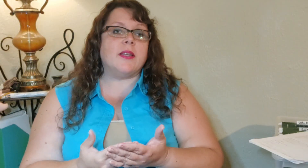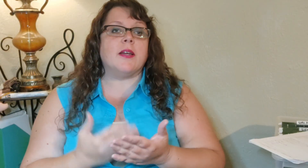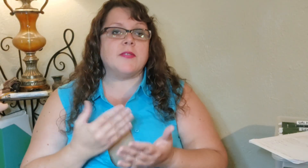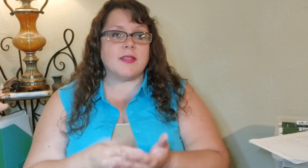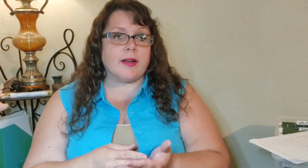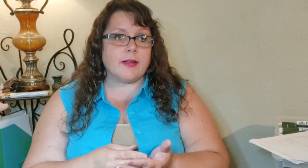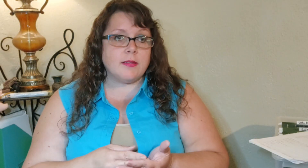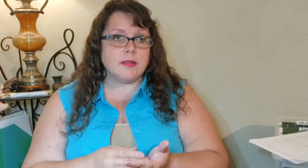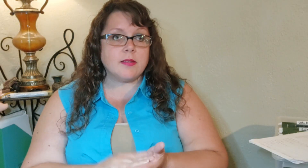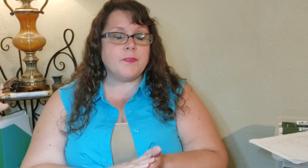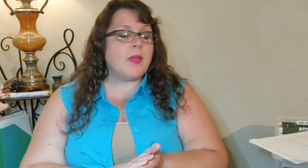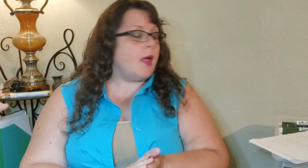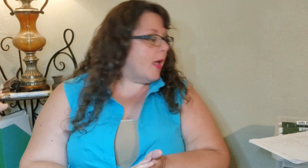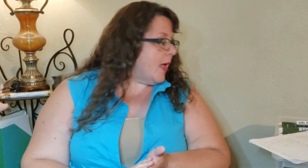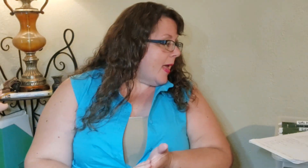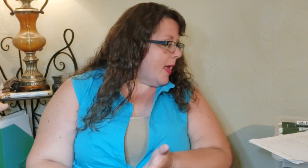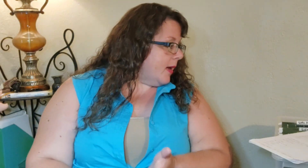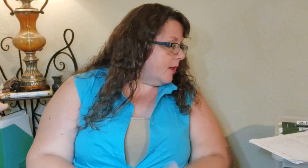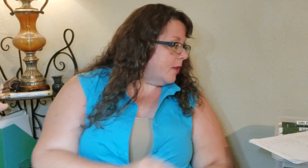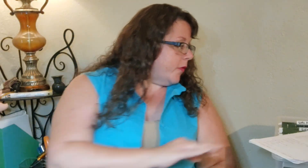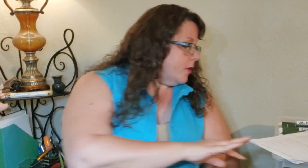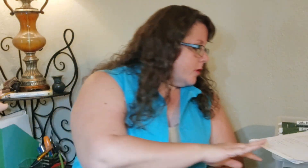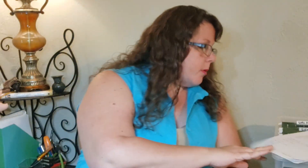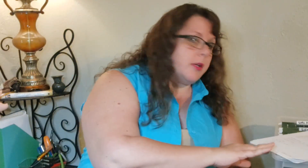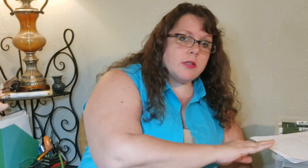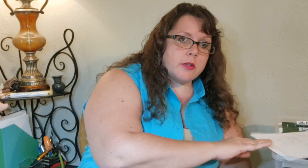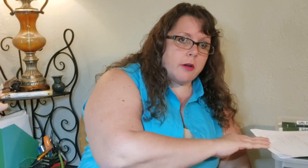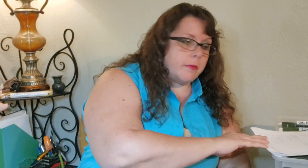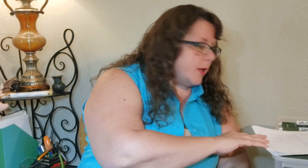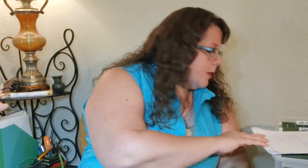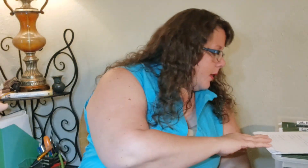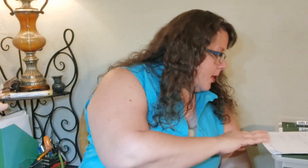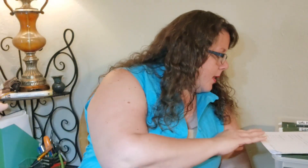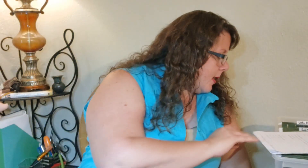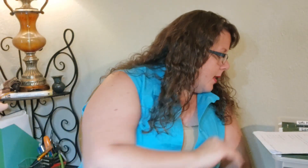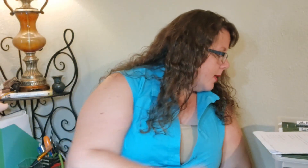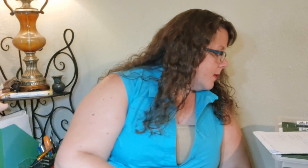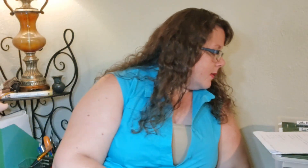placement of signs. And the first we're going to start with is,